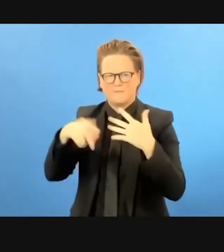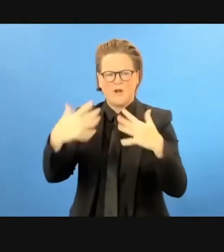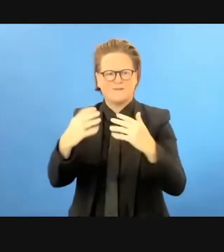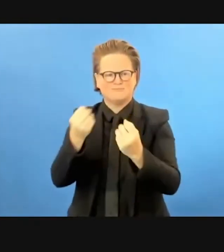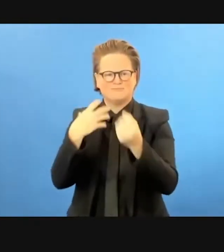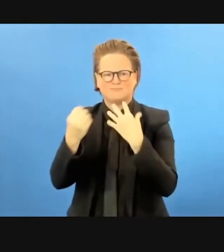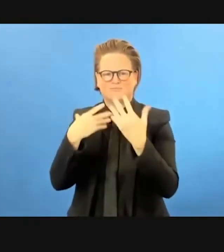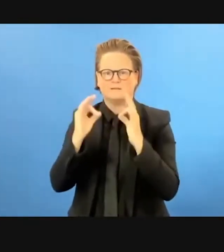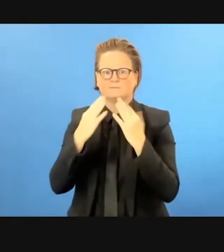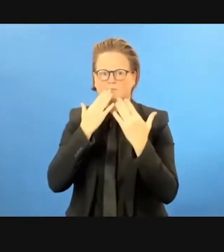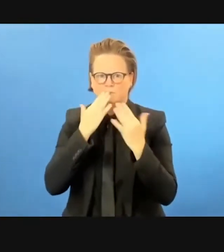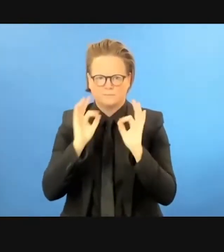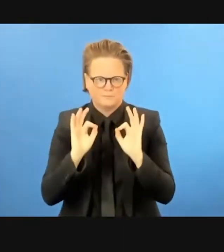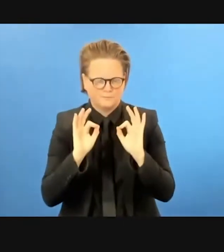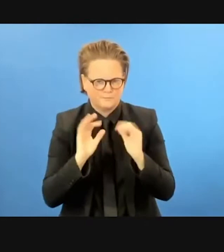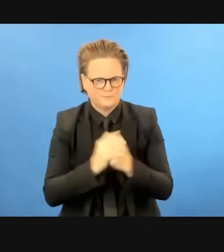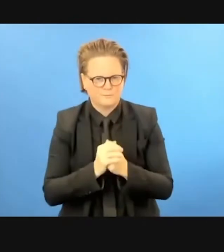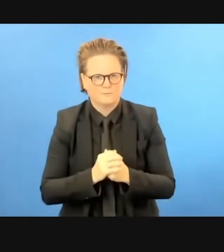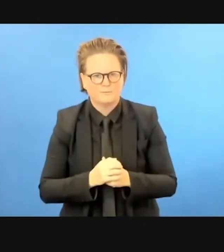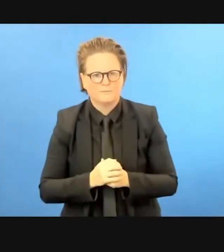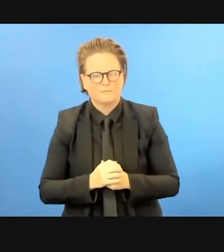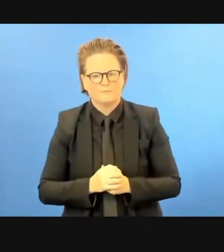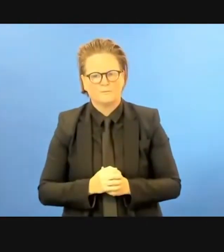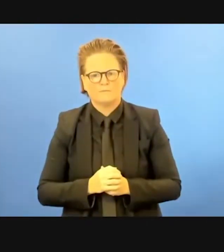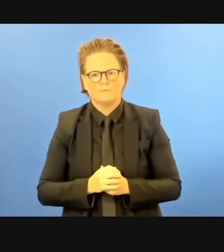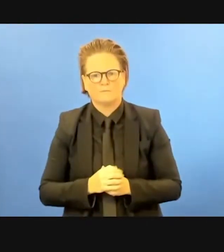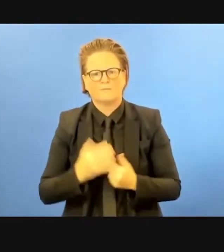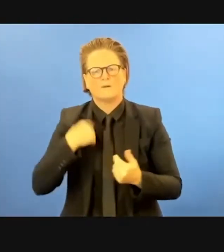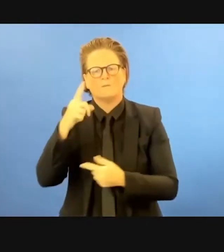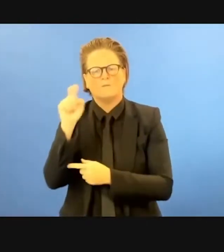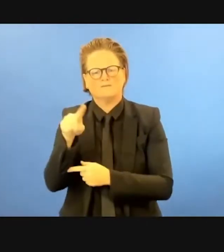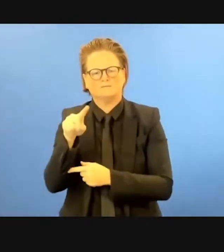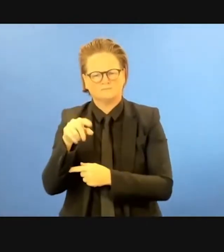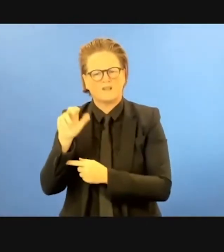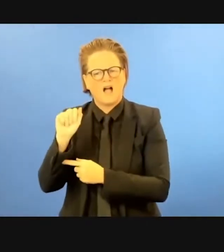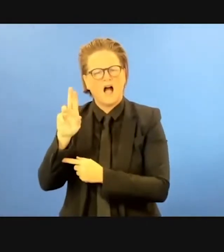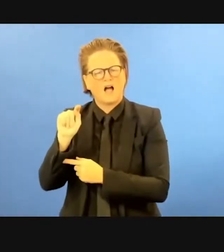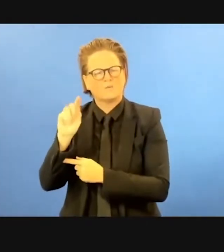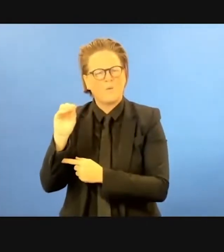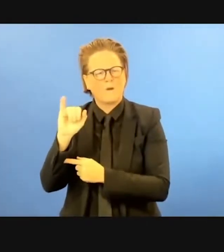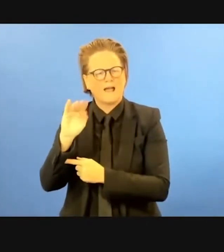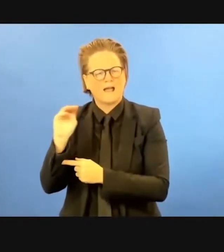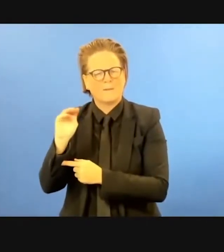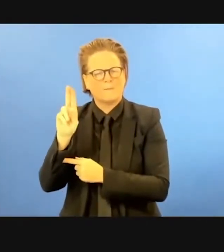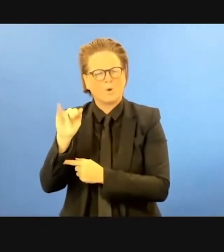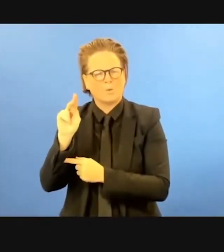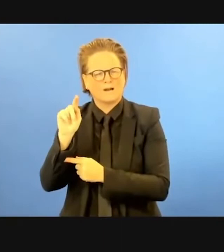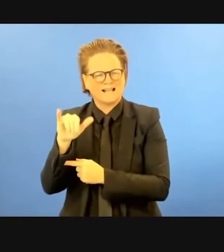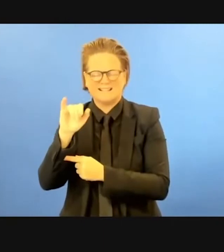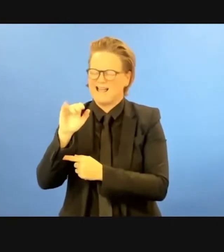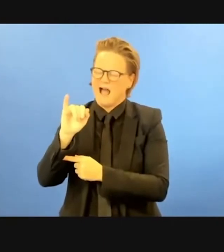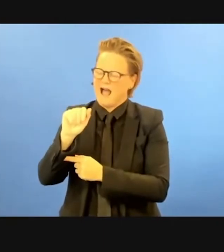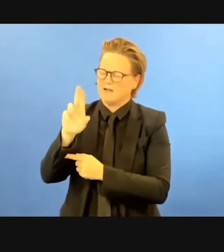of the questions is, are autoimmune disorders like psoriatic arthritis included in the new eligibility